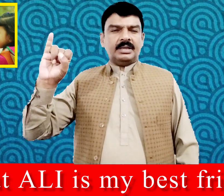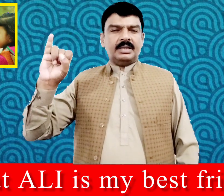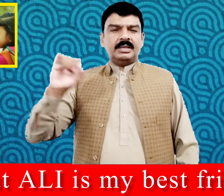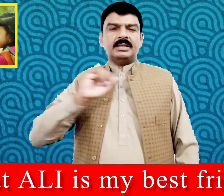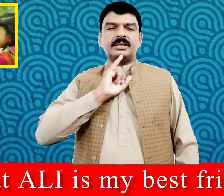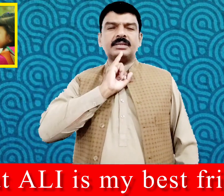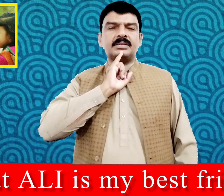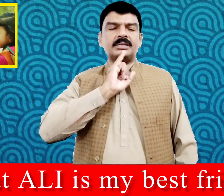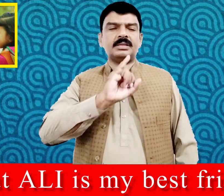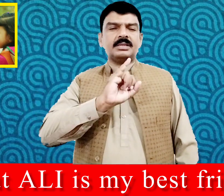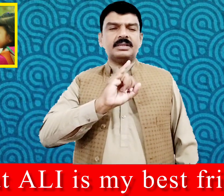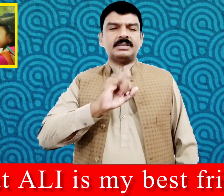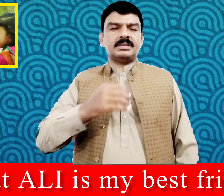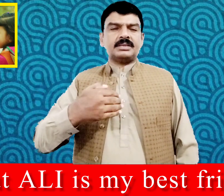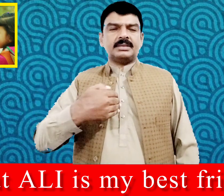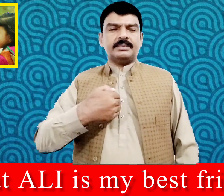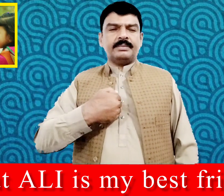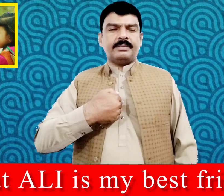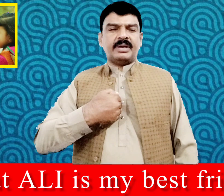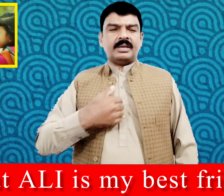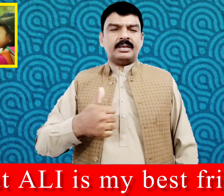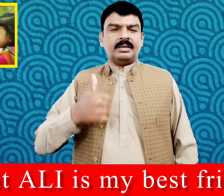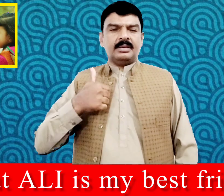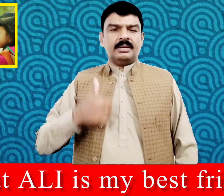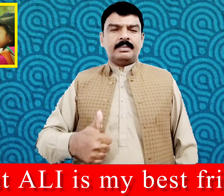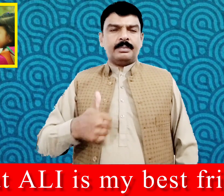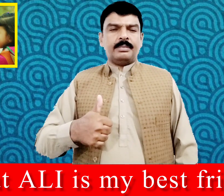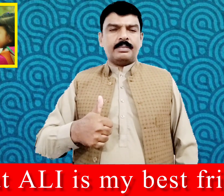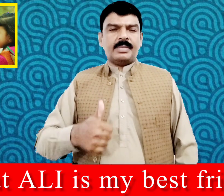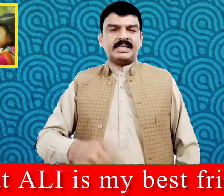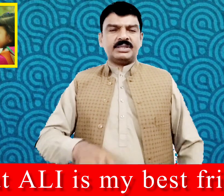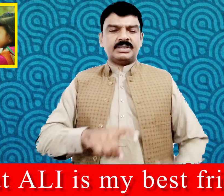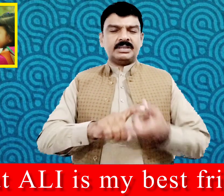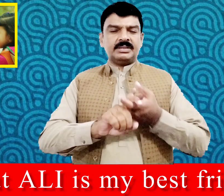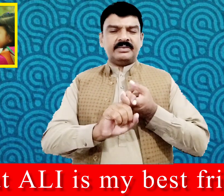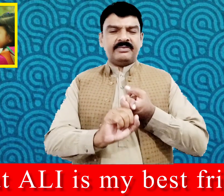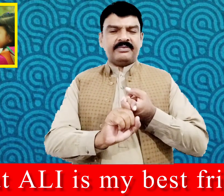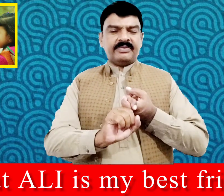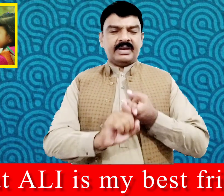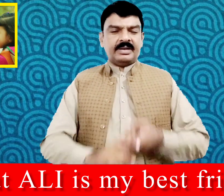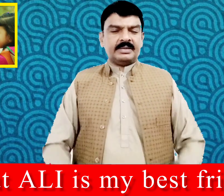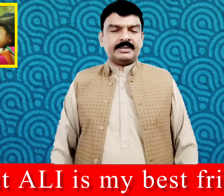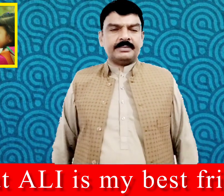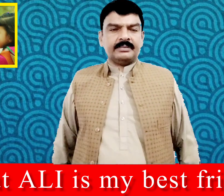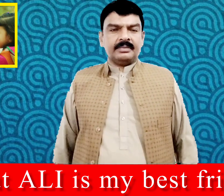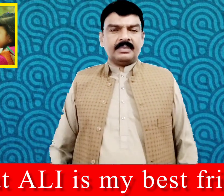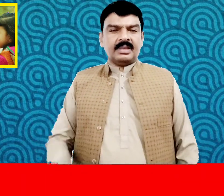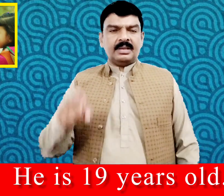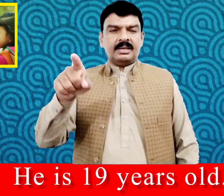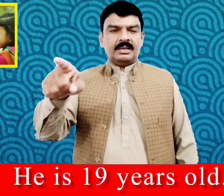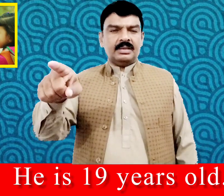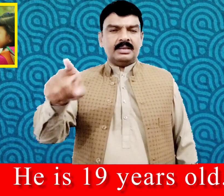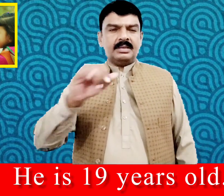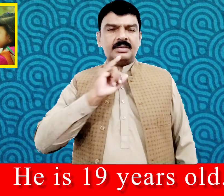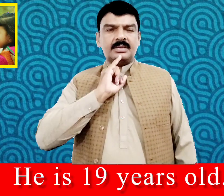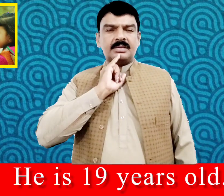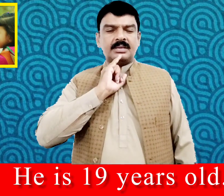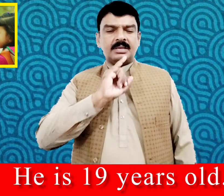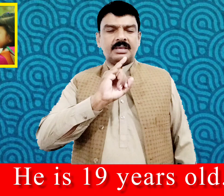Ali is my best friend. He